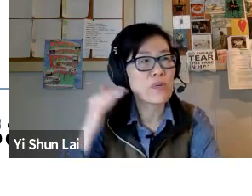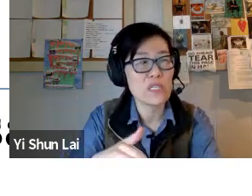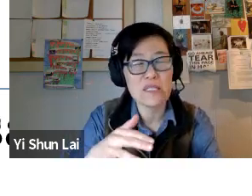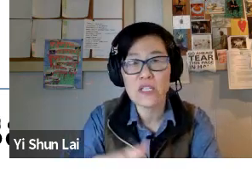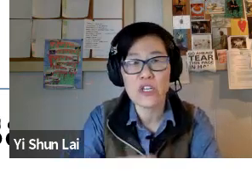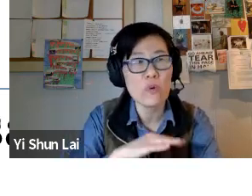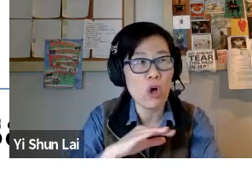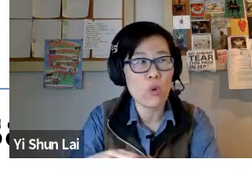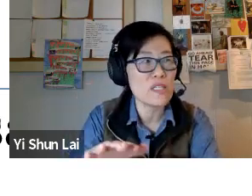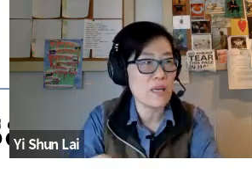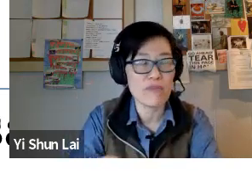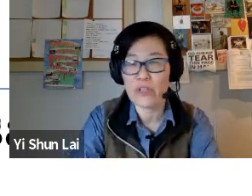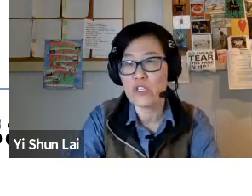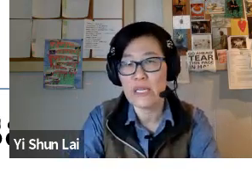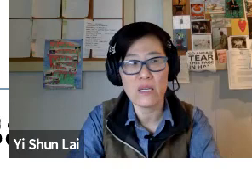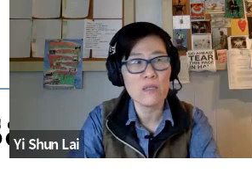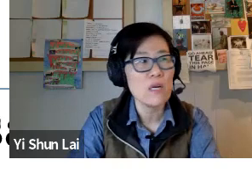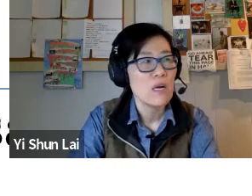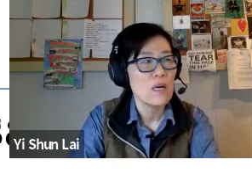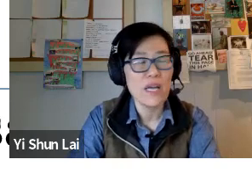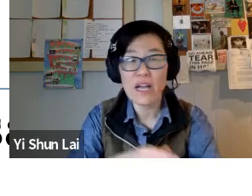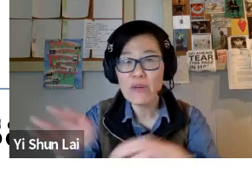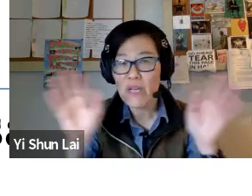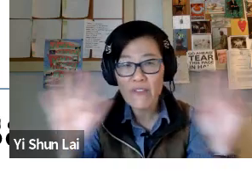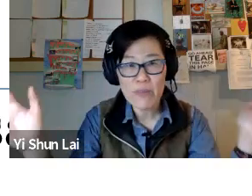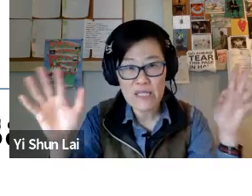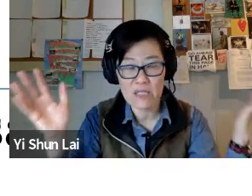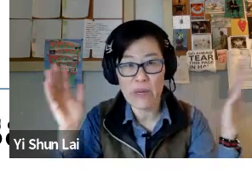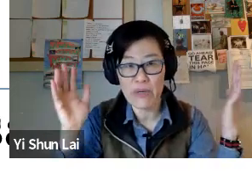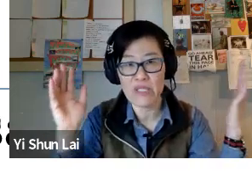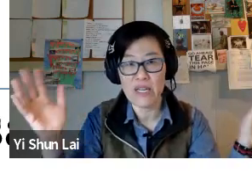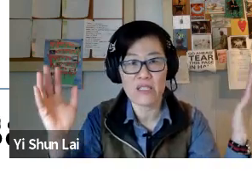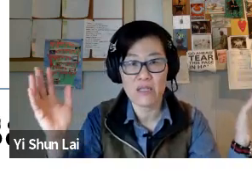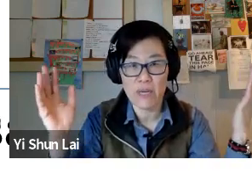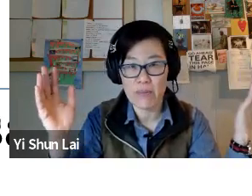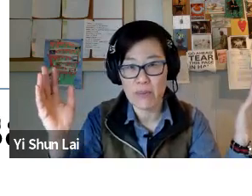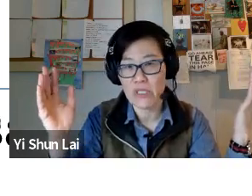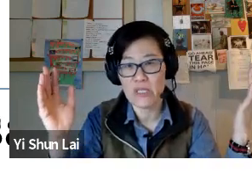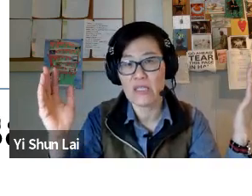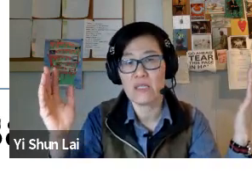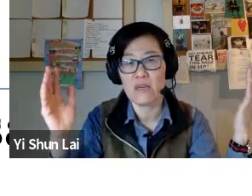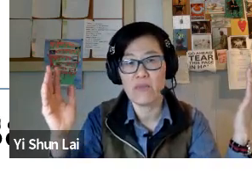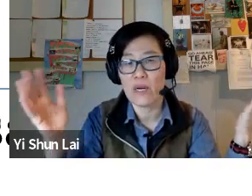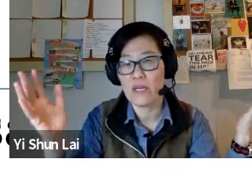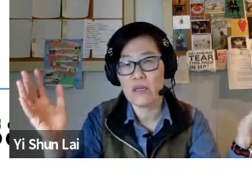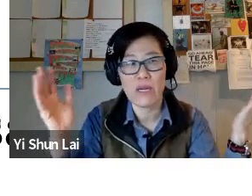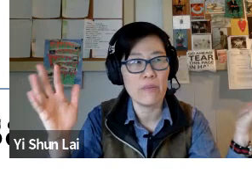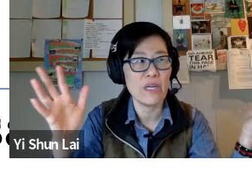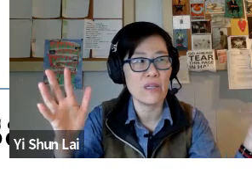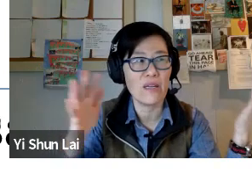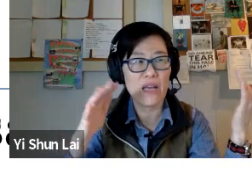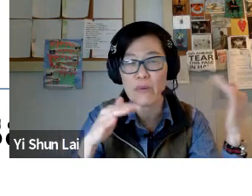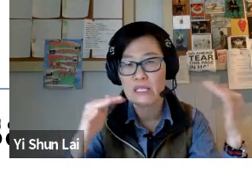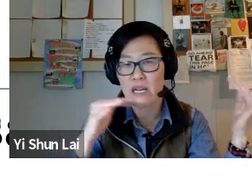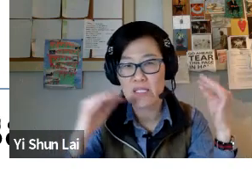of course, be realistic. Don't always aim for the huge bestseller. Everybody says my book is the next, my book is the next Twilight, okay?